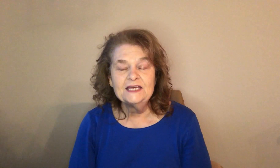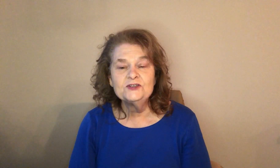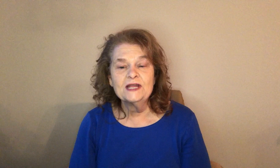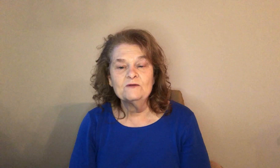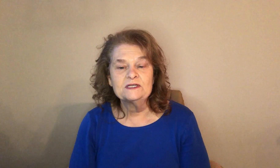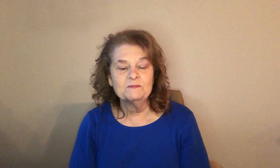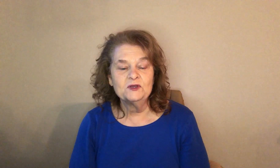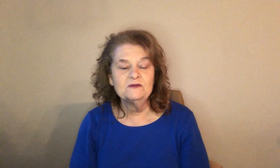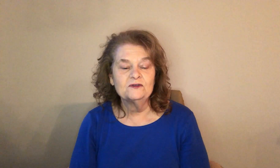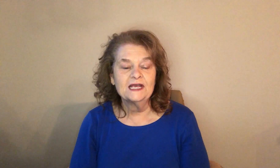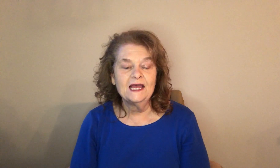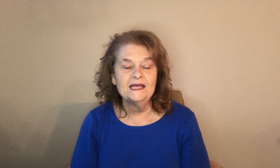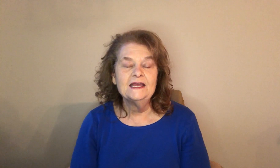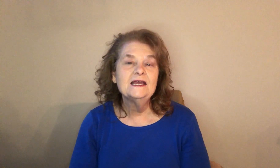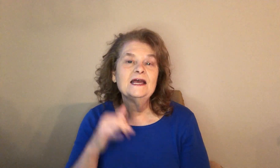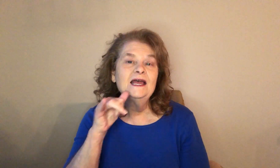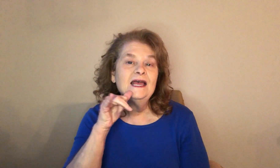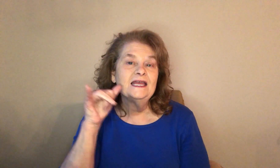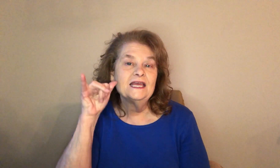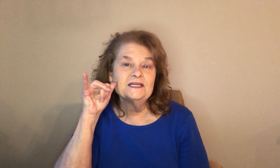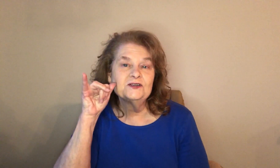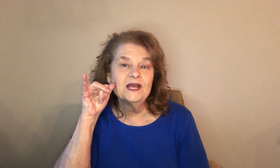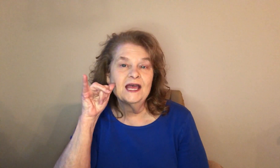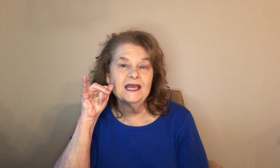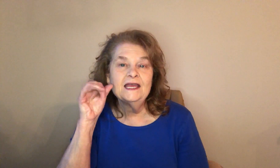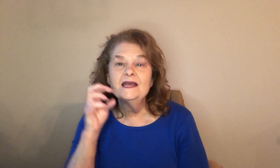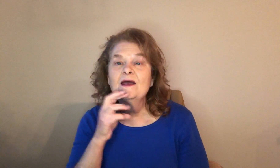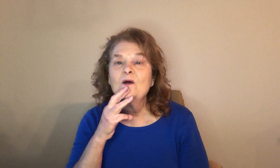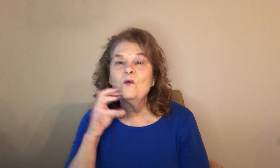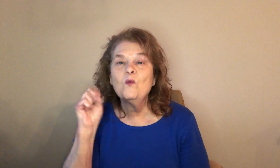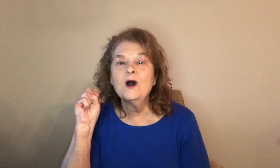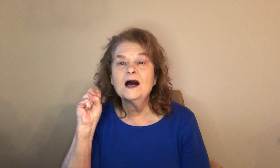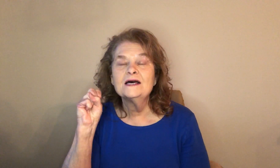Yesterday was a beautiful day. Yesterday